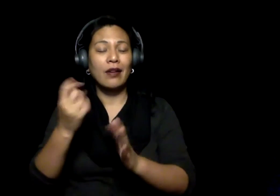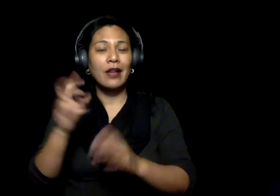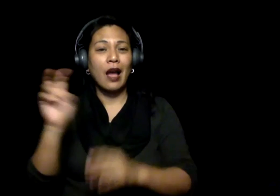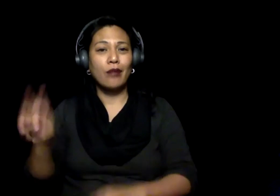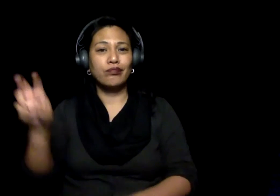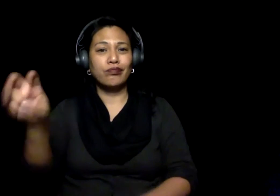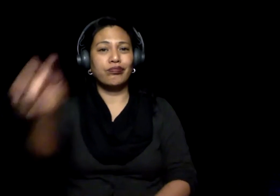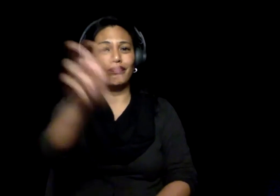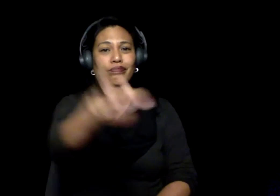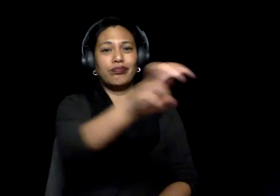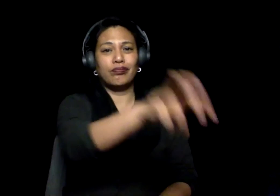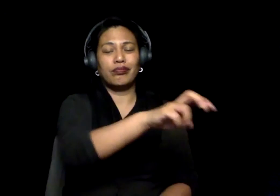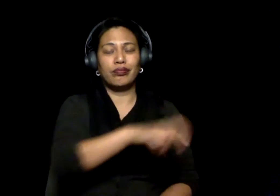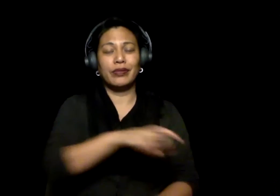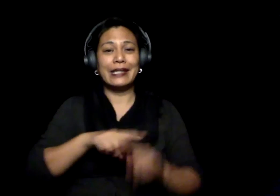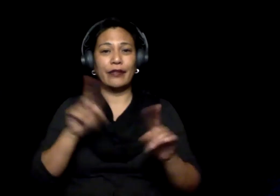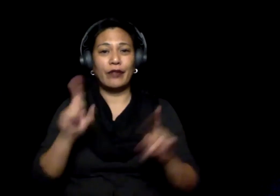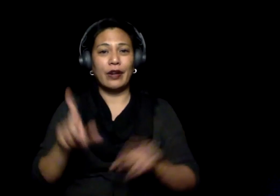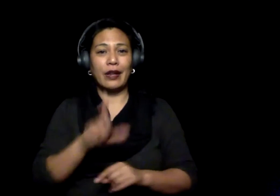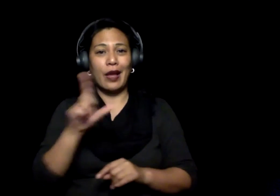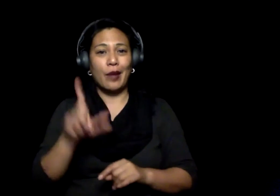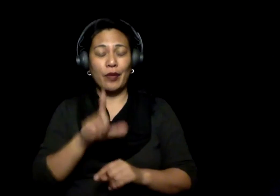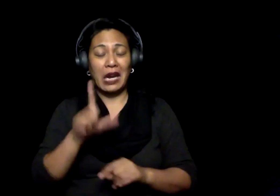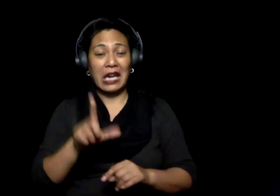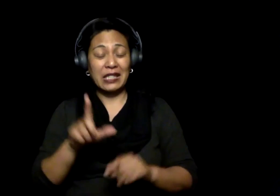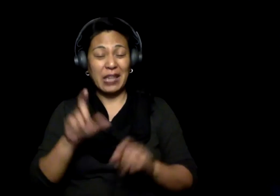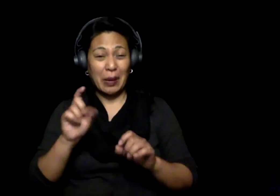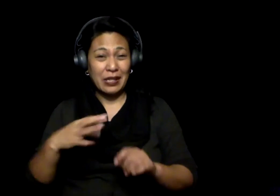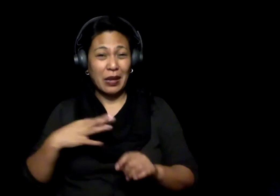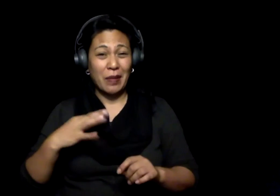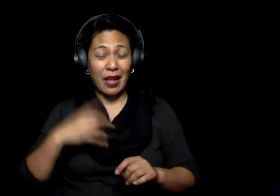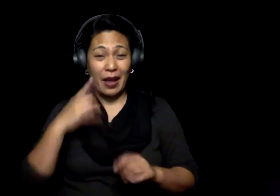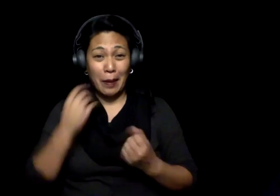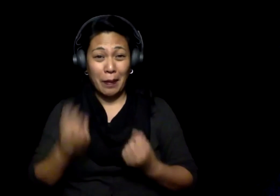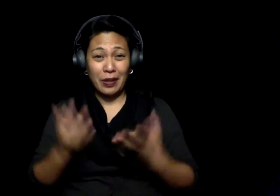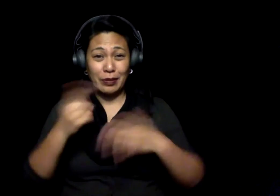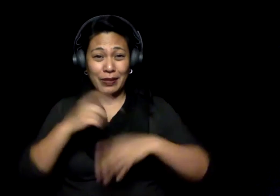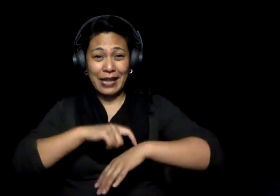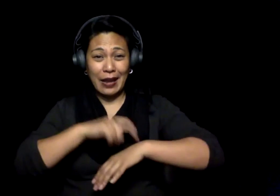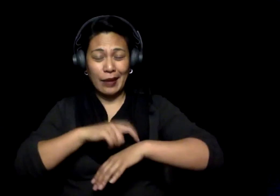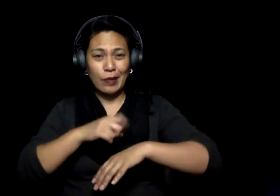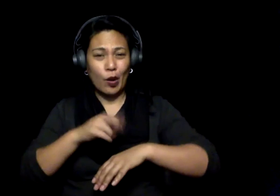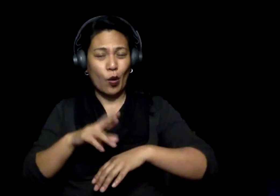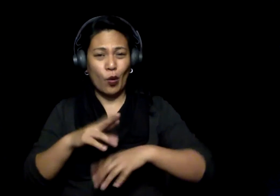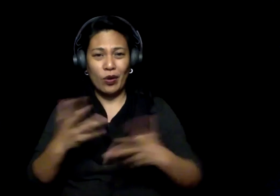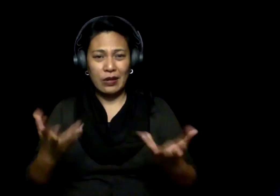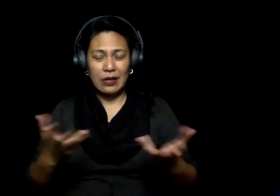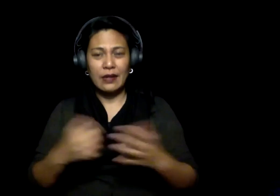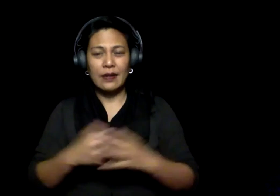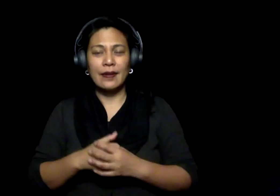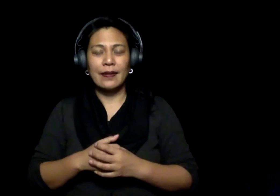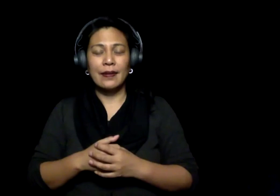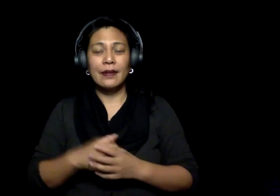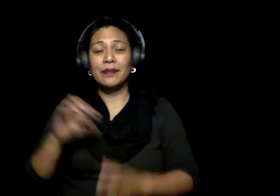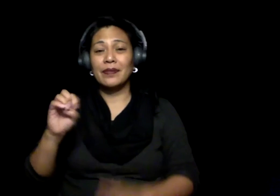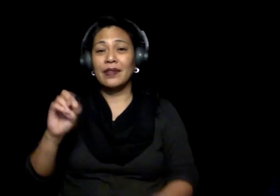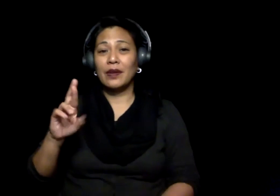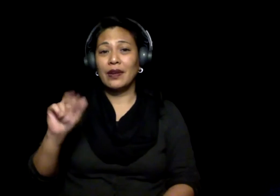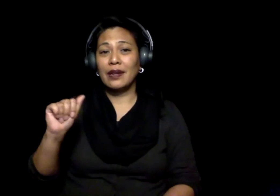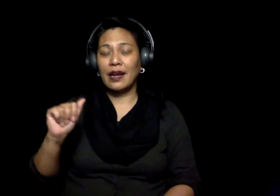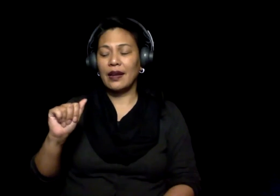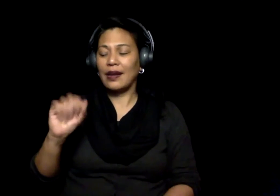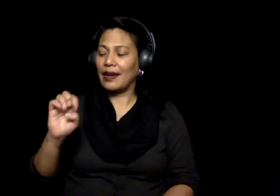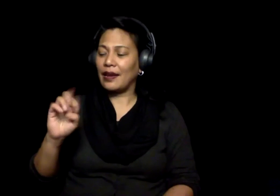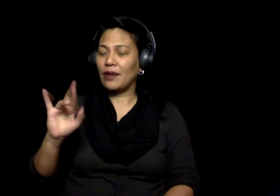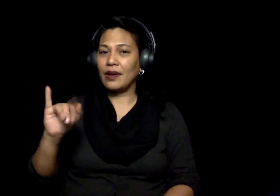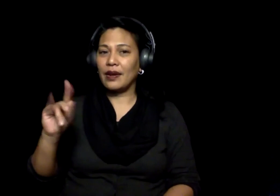do we have to apply for multiple performances? Okay, so the Artisanal Library residency